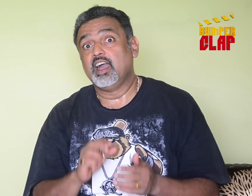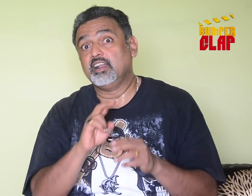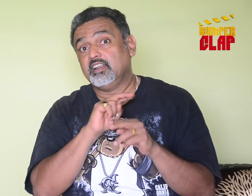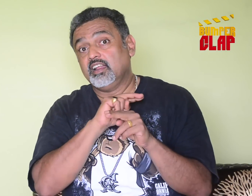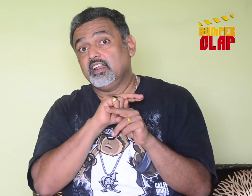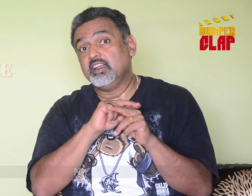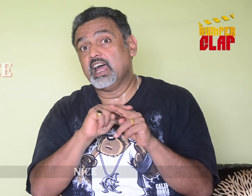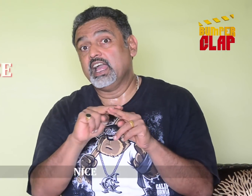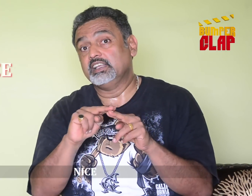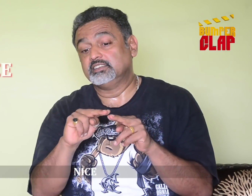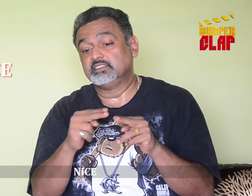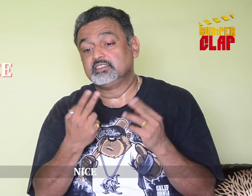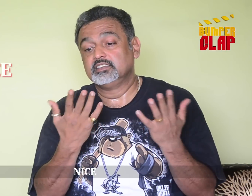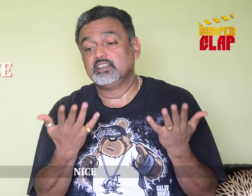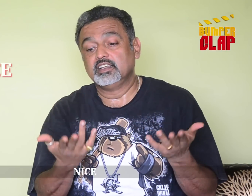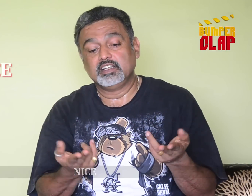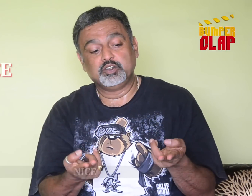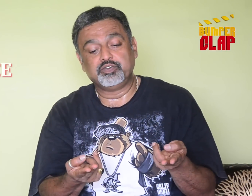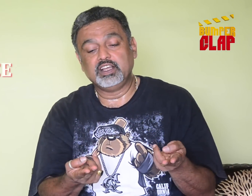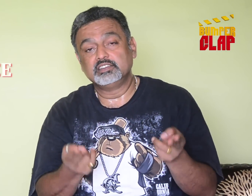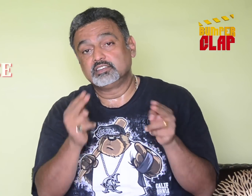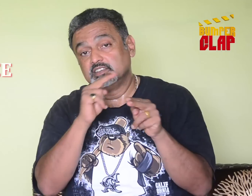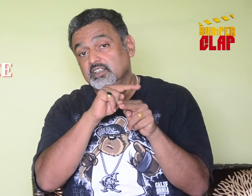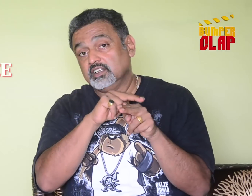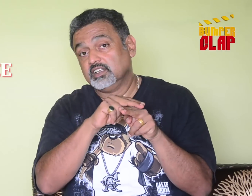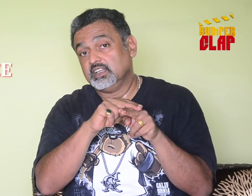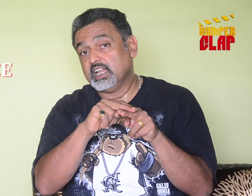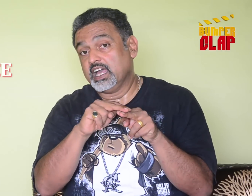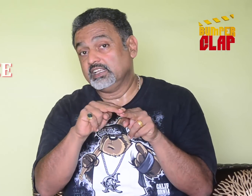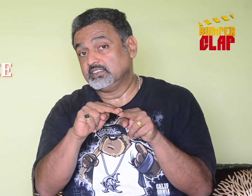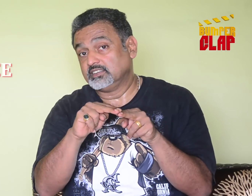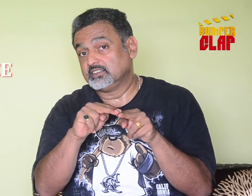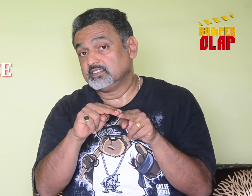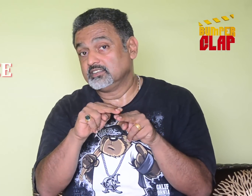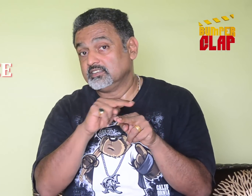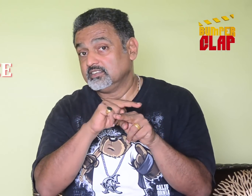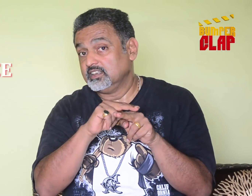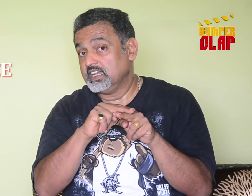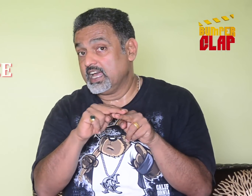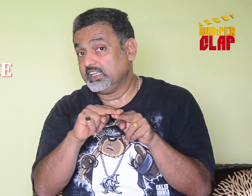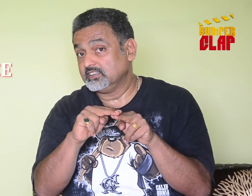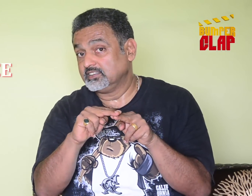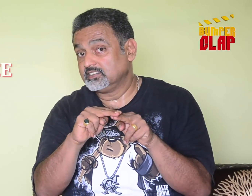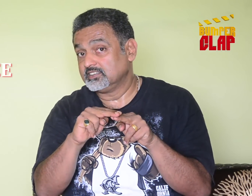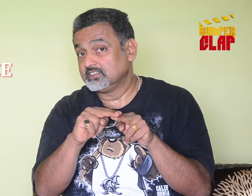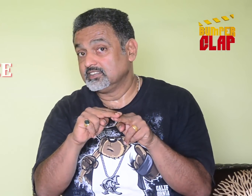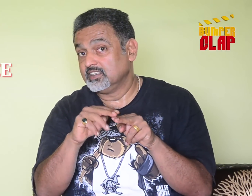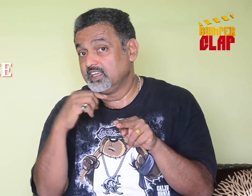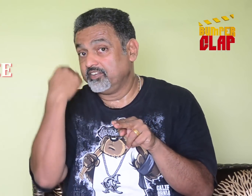And nice. Two fingers. Nice. Nice. The